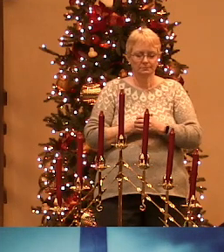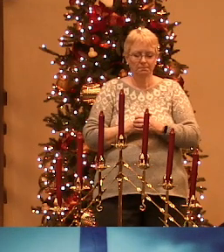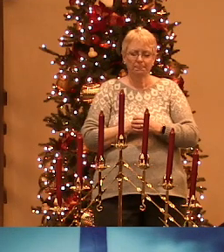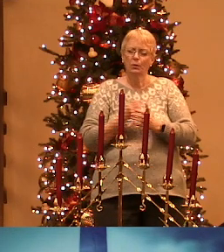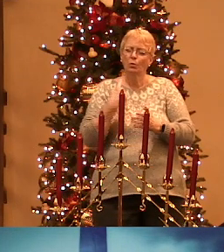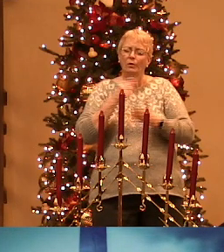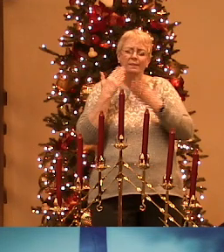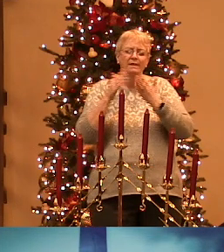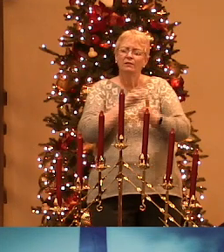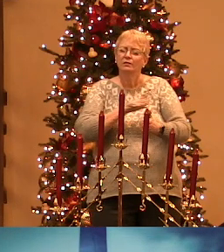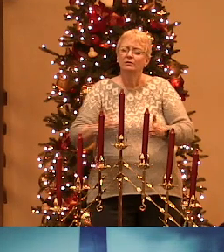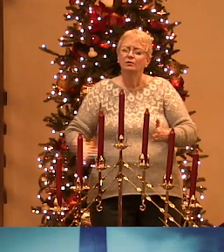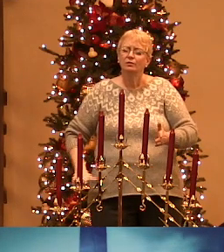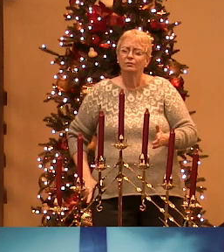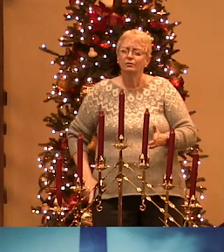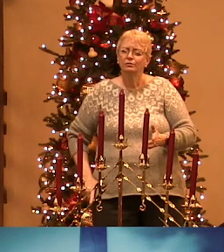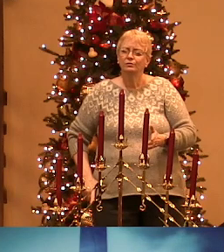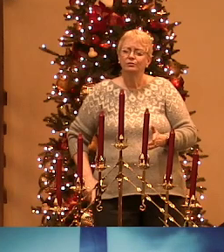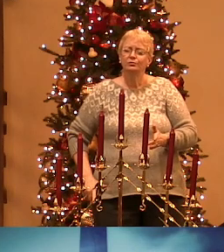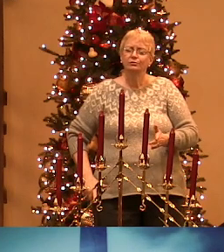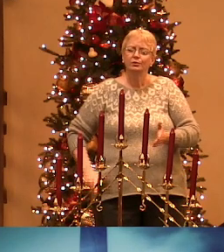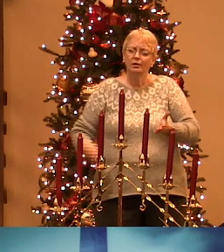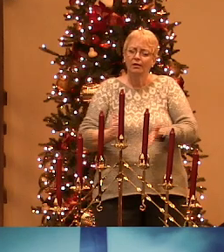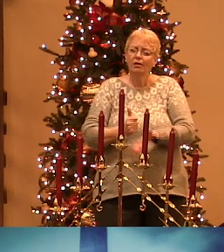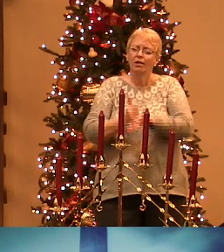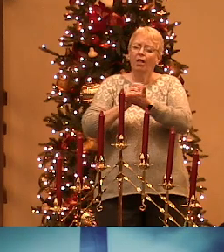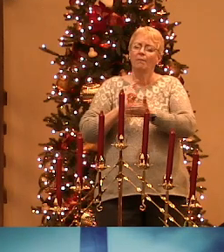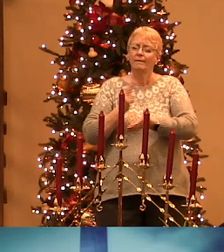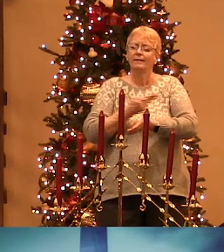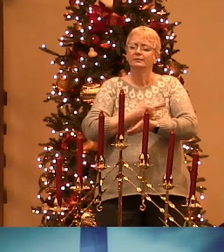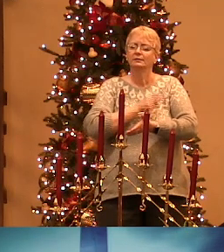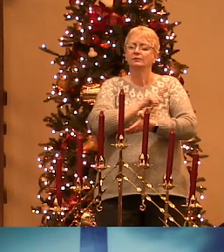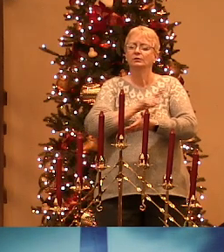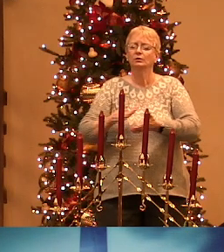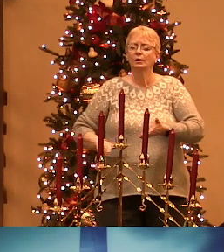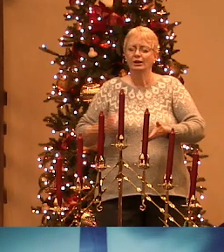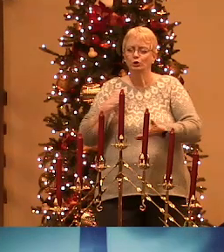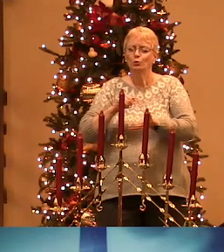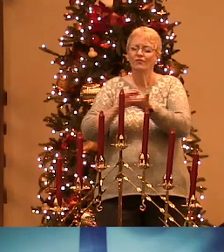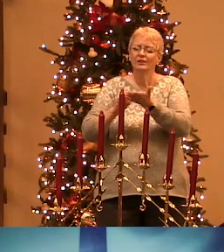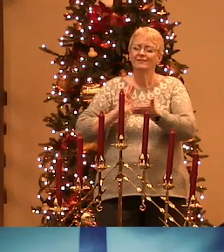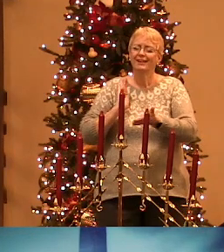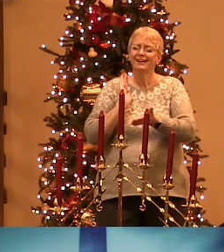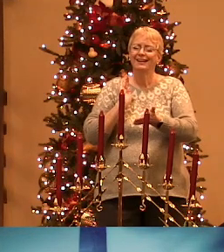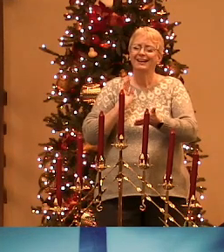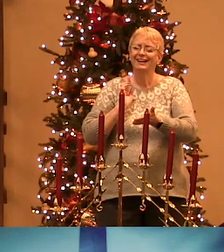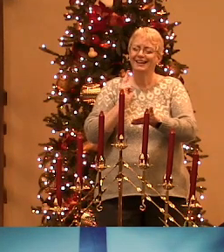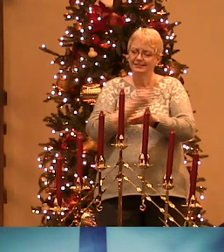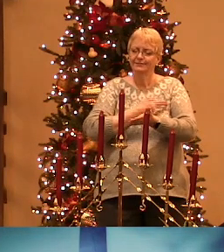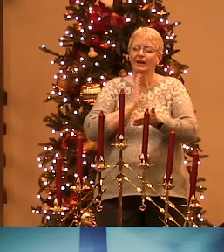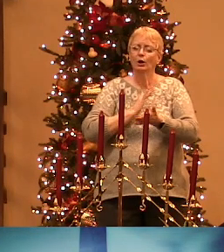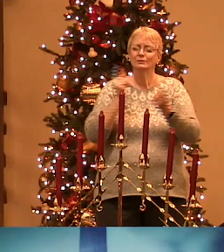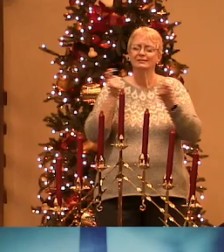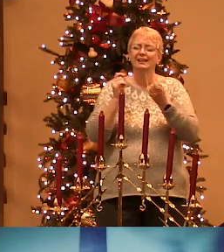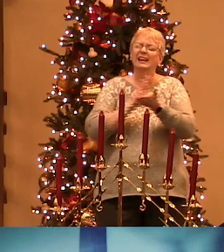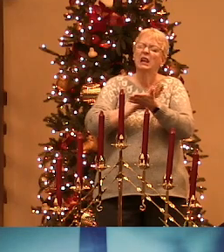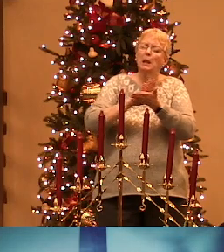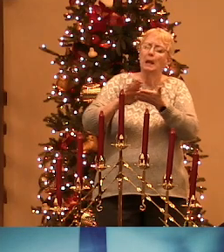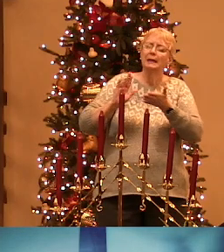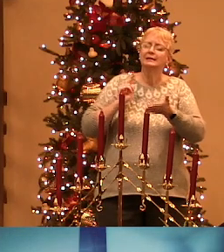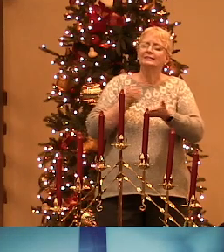We thank you, Lord, you are faithful and just to forgive us for our sins and cleanse us of